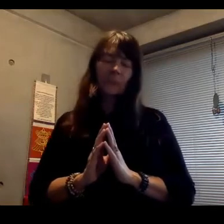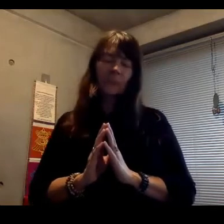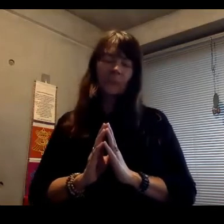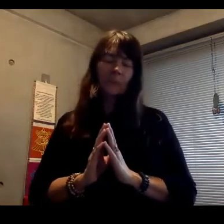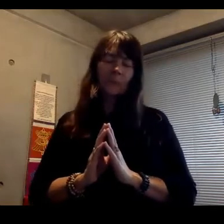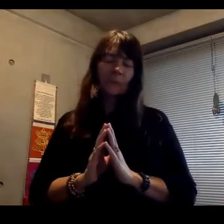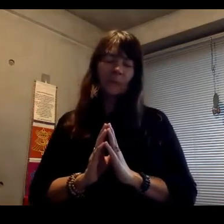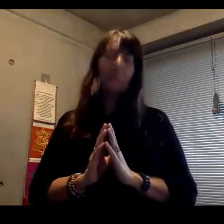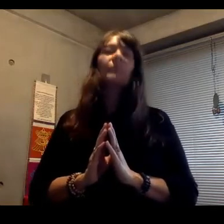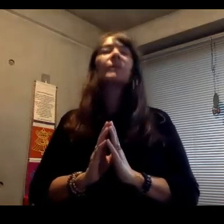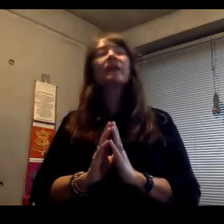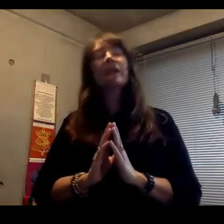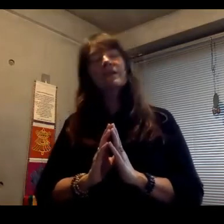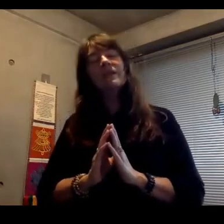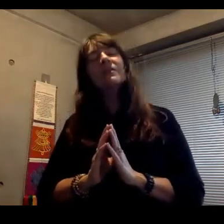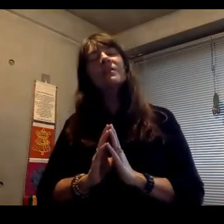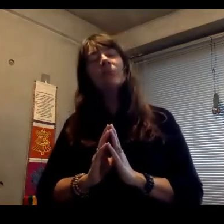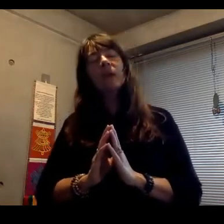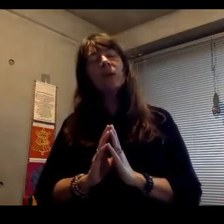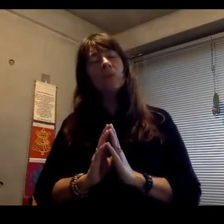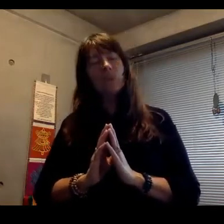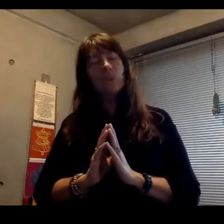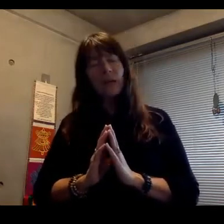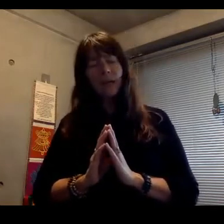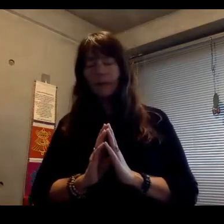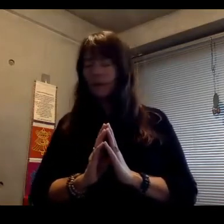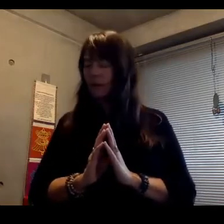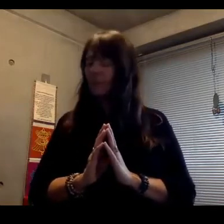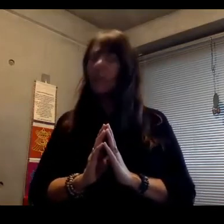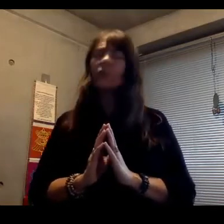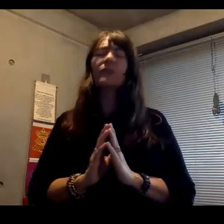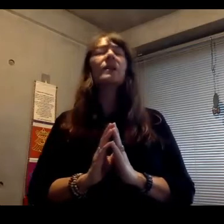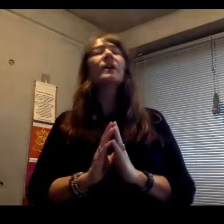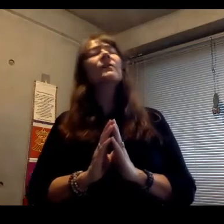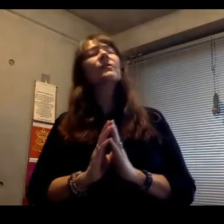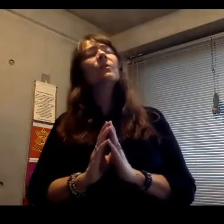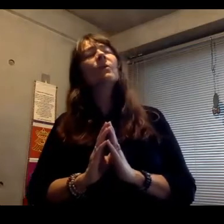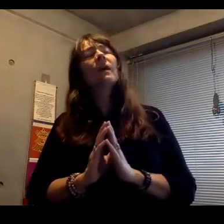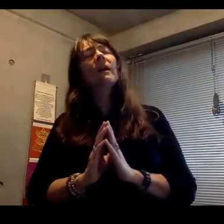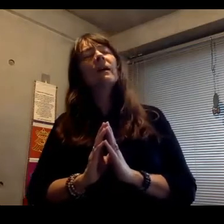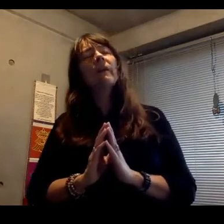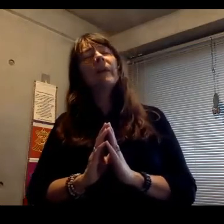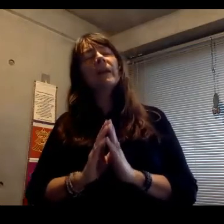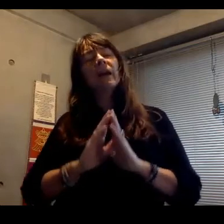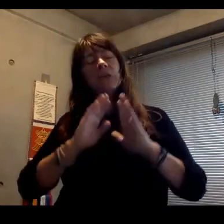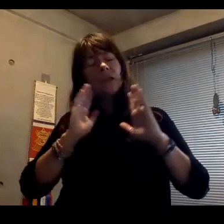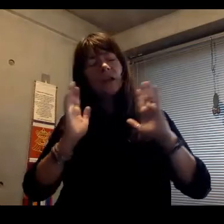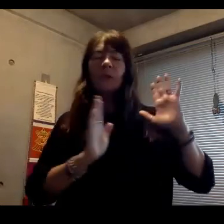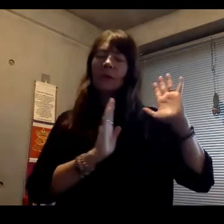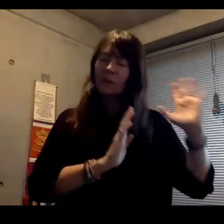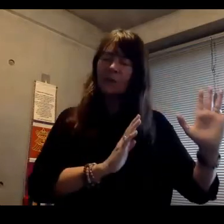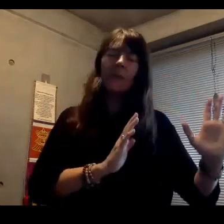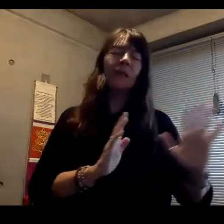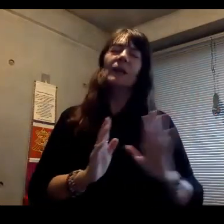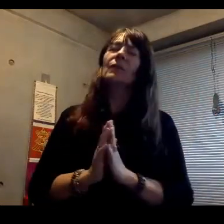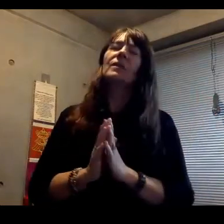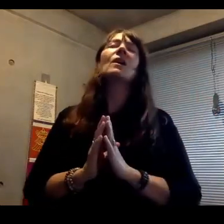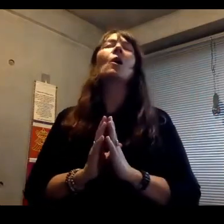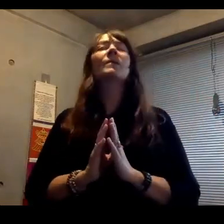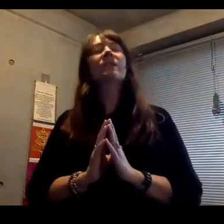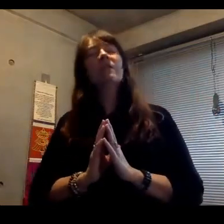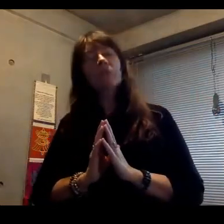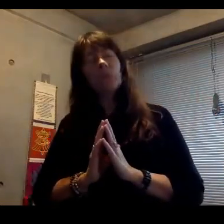can A and C connect? Yes, this is the way your brain functions. So the other that you're speaking